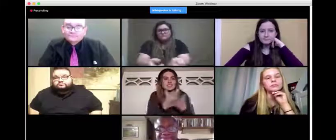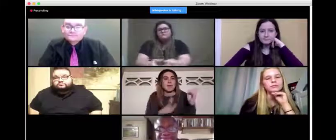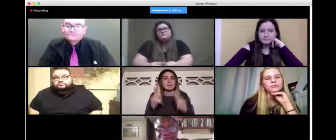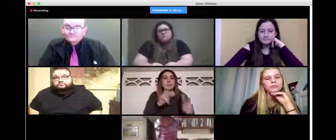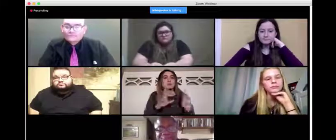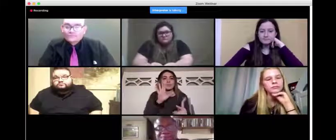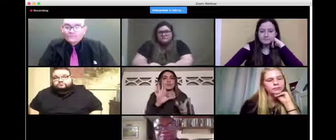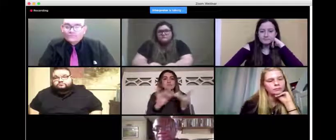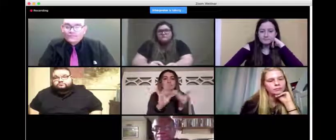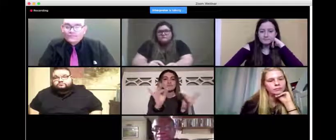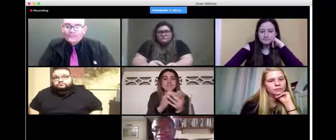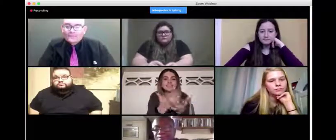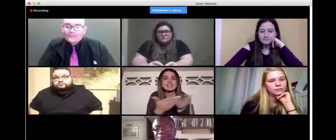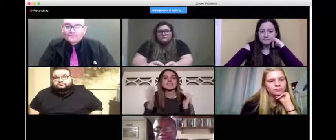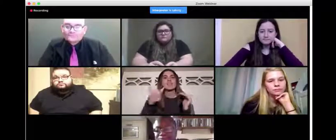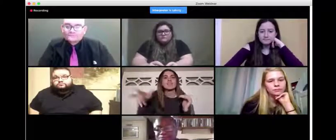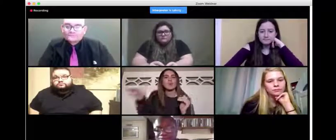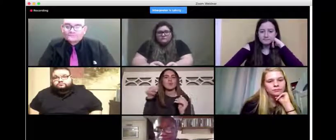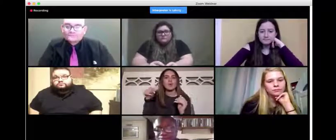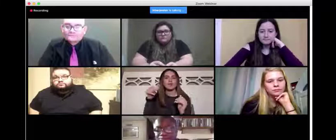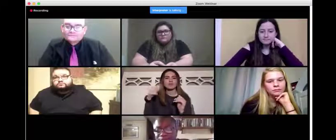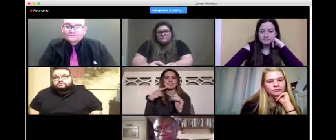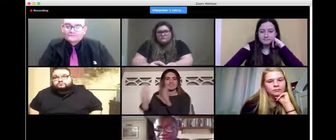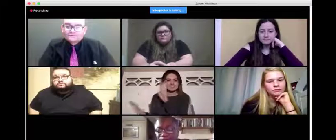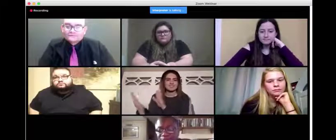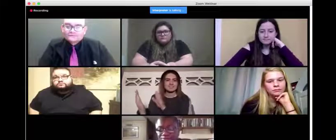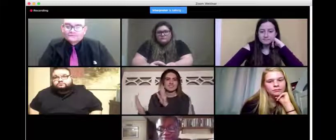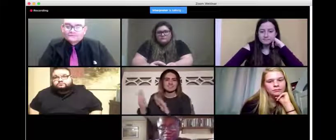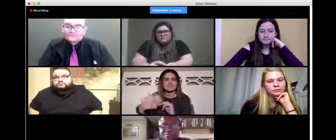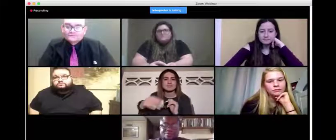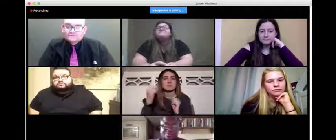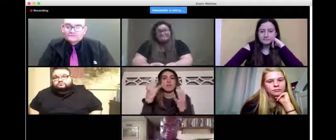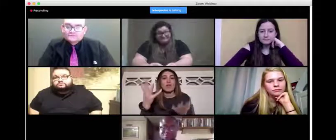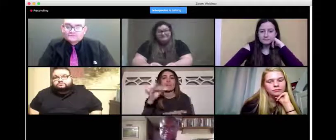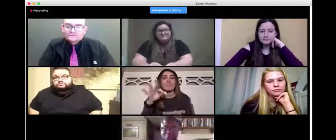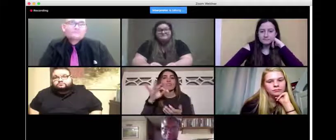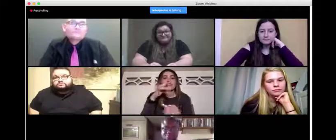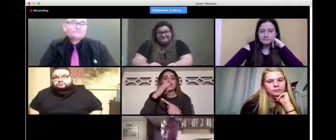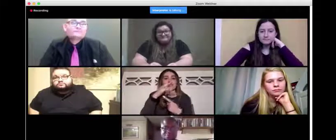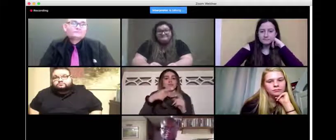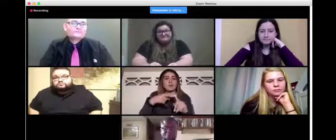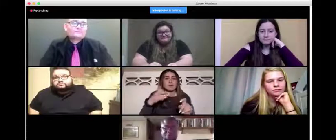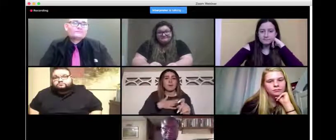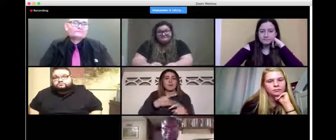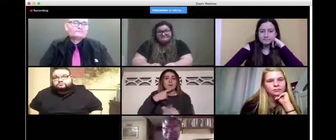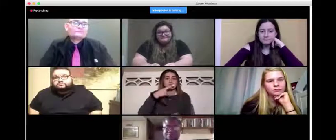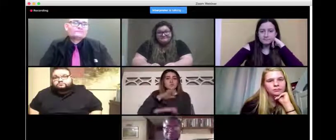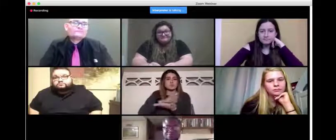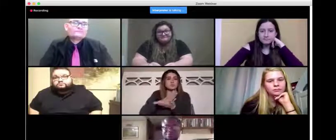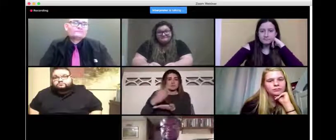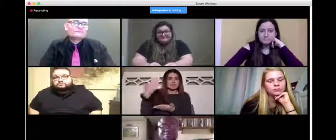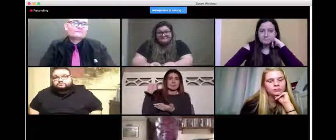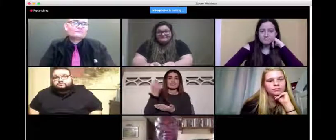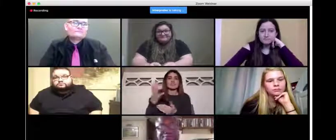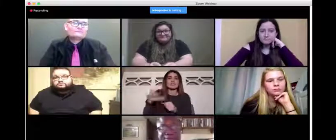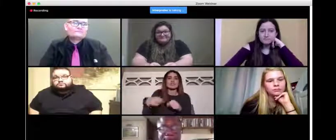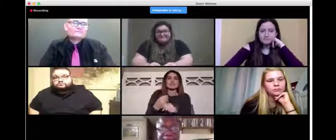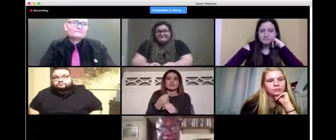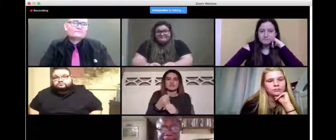face. So like if kids in the public school in the last few years would making comments and insults and stuff to me, and but